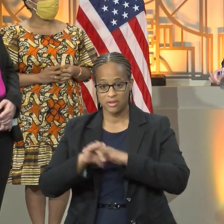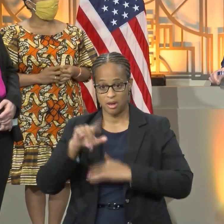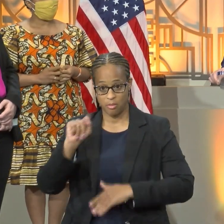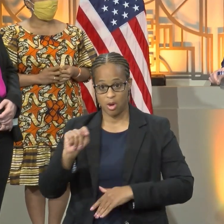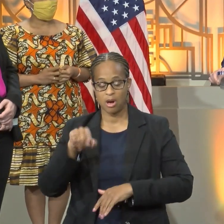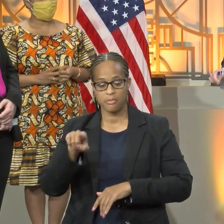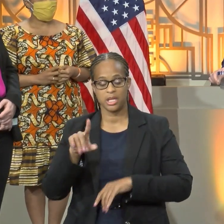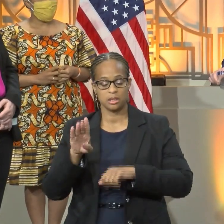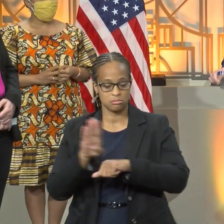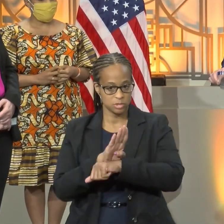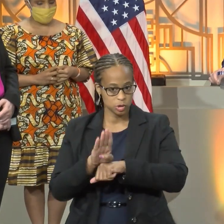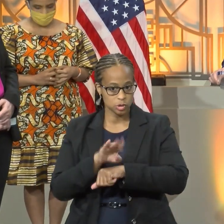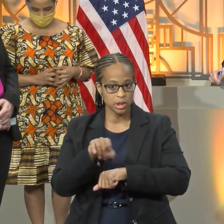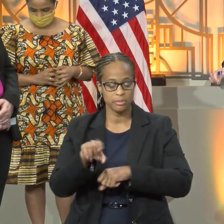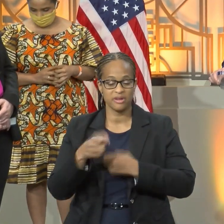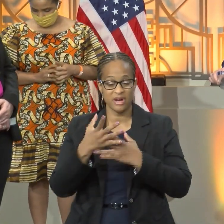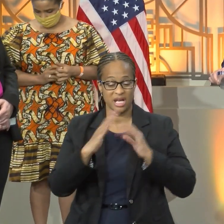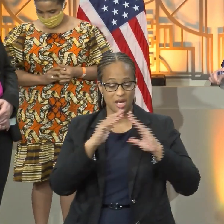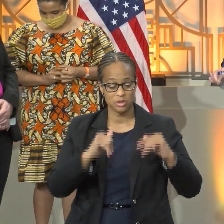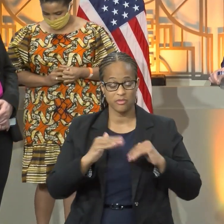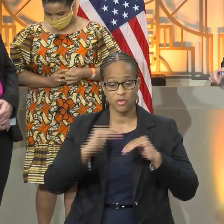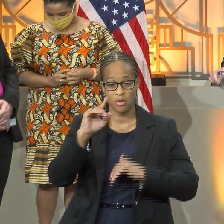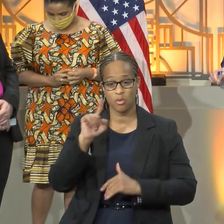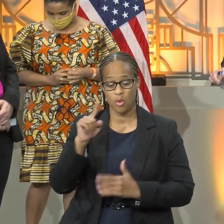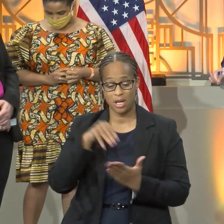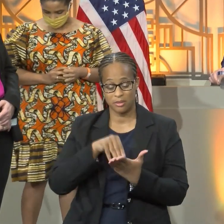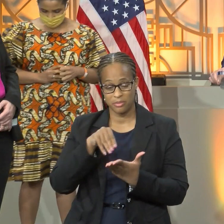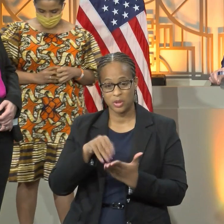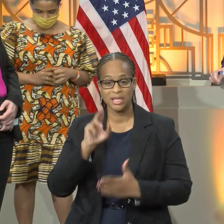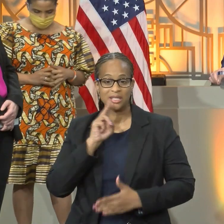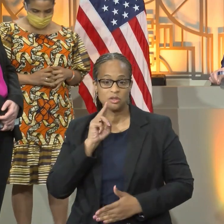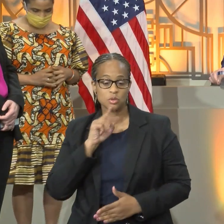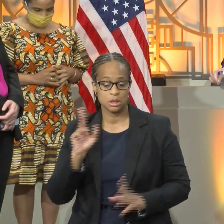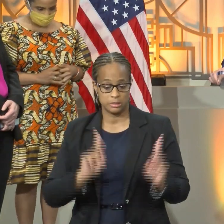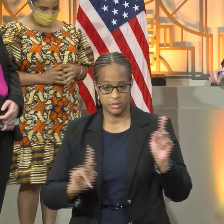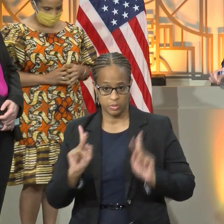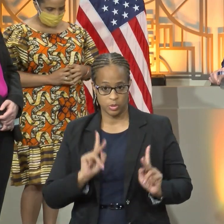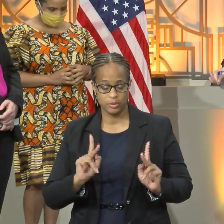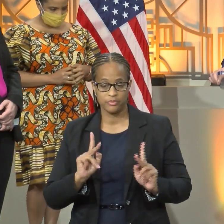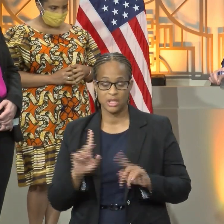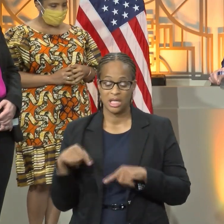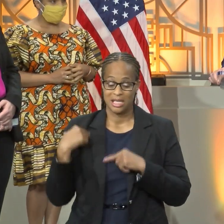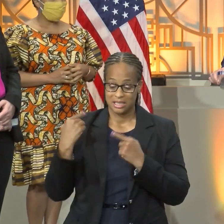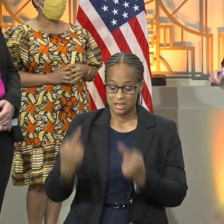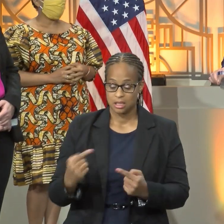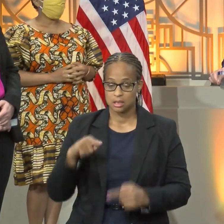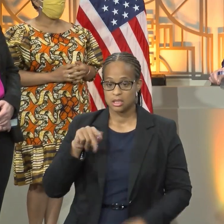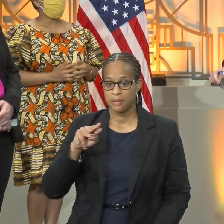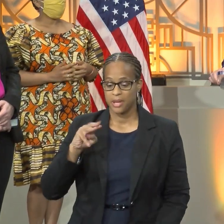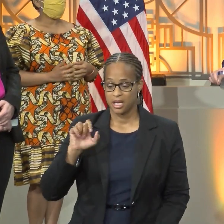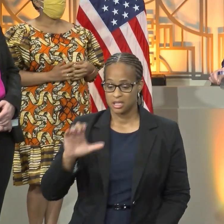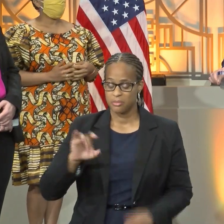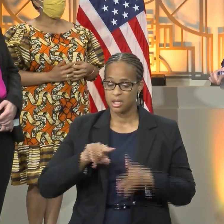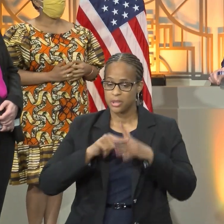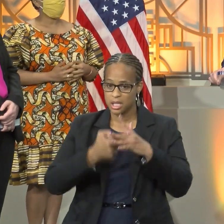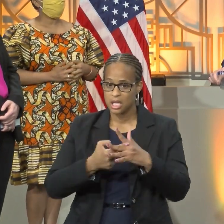industry, providing housing for more than 1 million Houston area residents. Since this pandemic began, our members have deferred